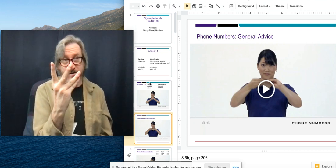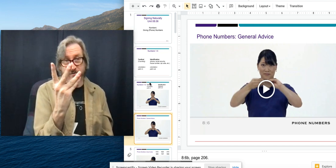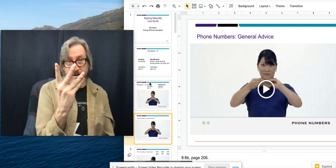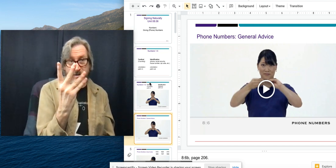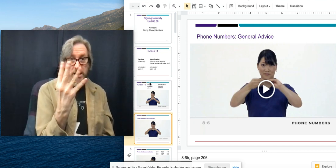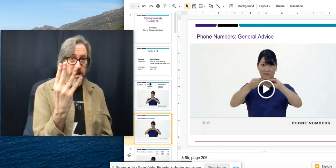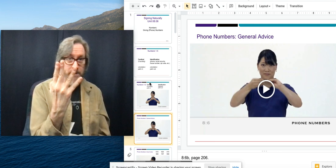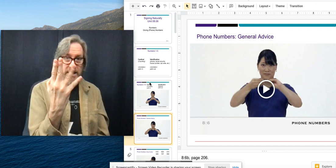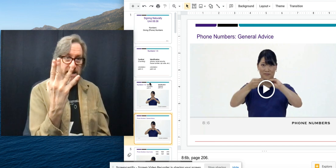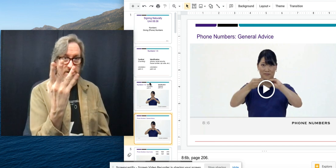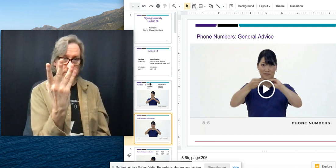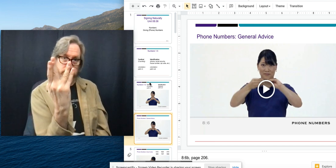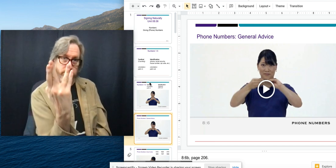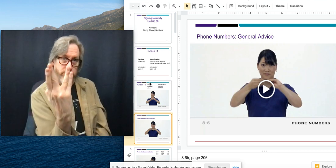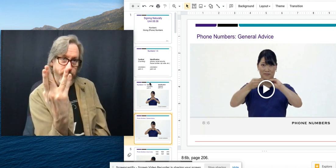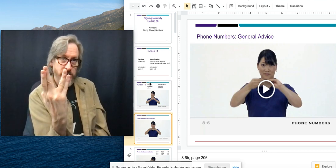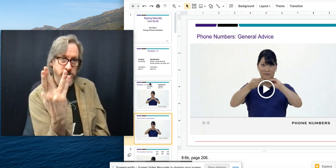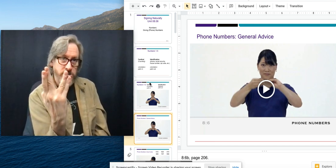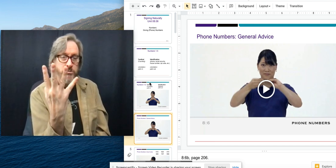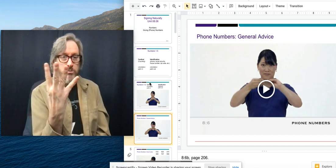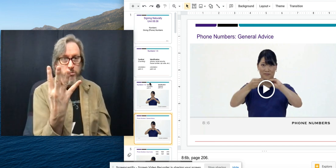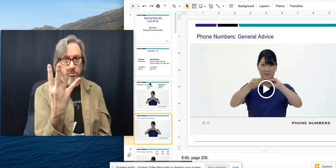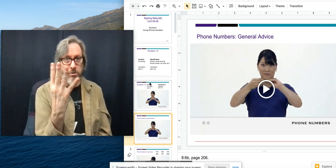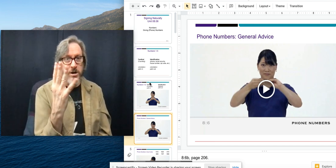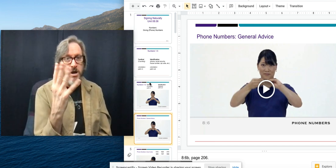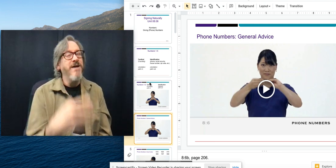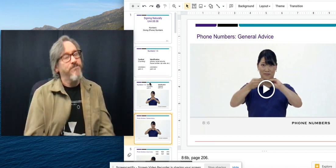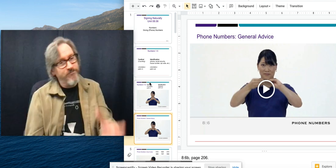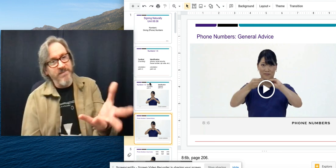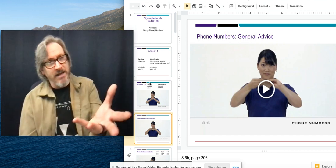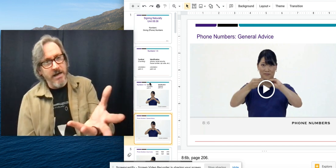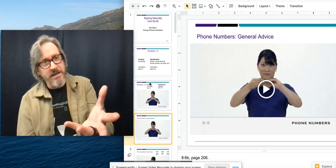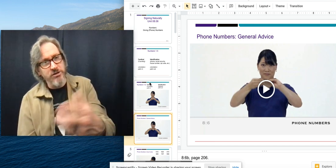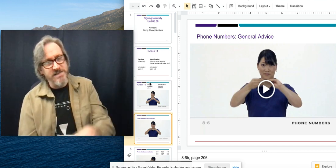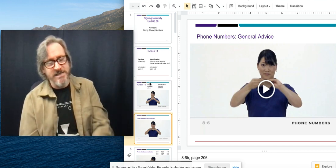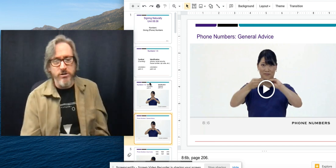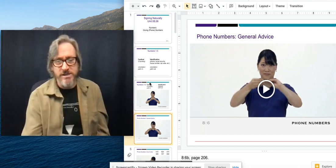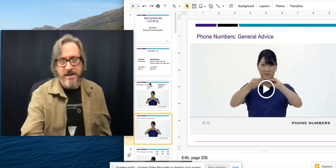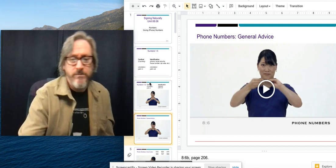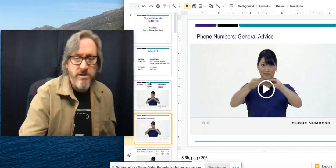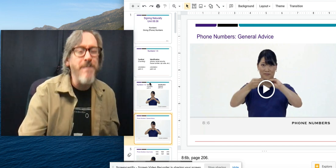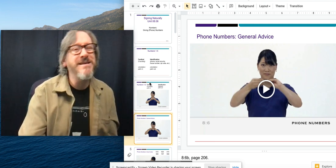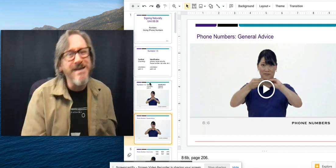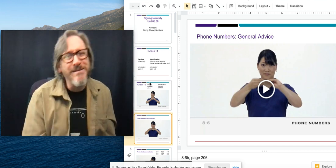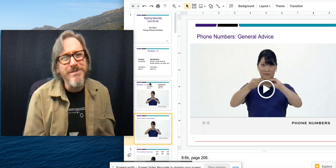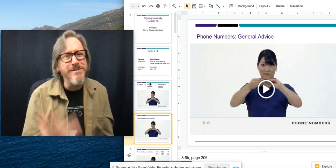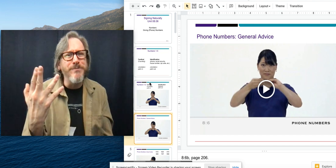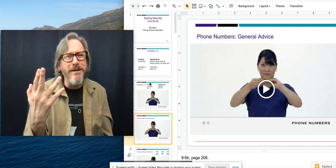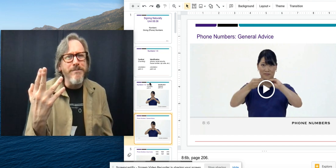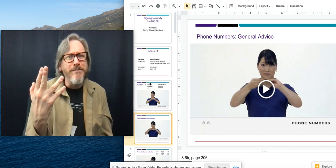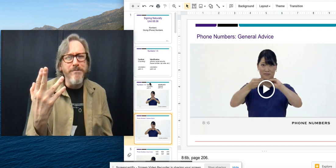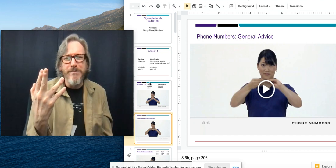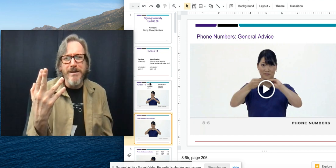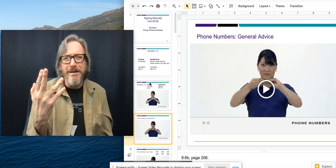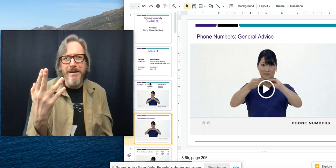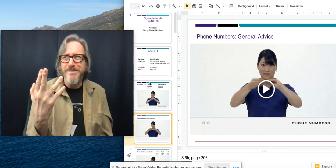It will never be, it's 2 pairs, or you'll see. I mean, sometimes it could